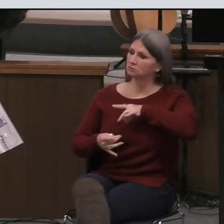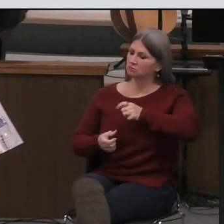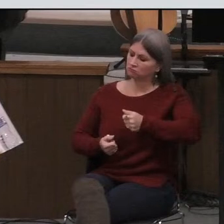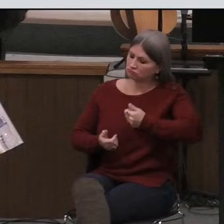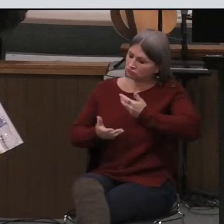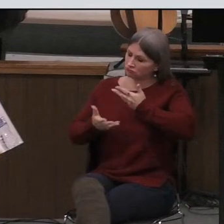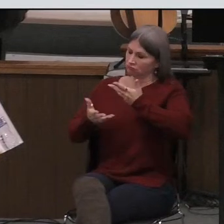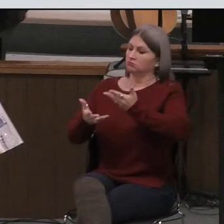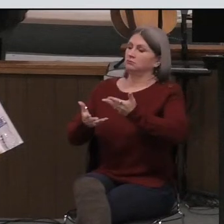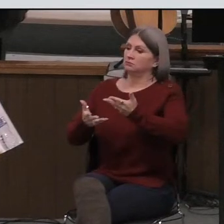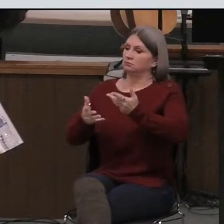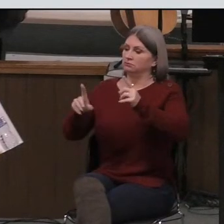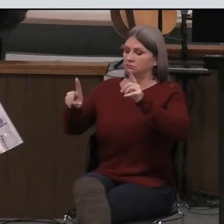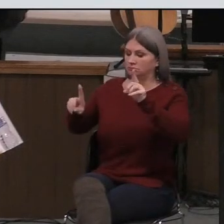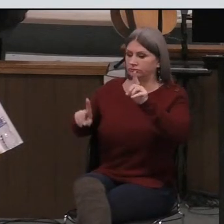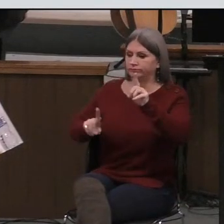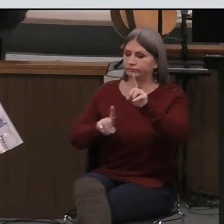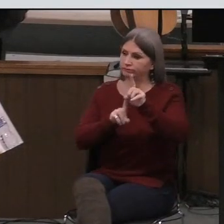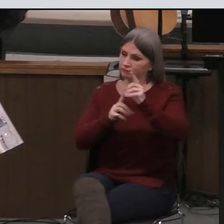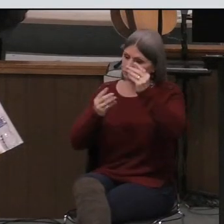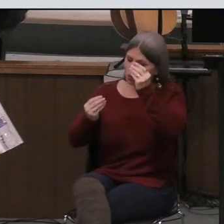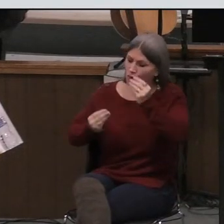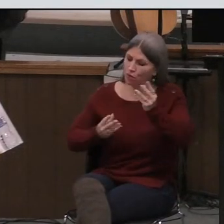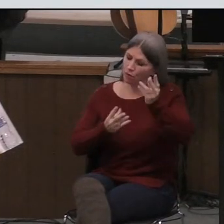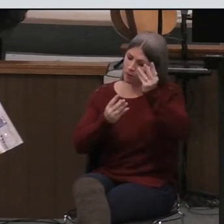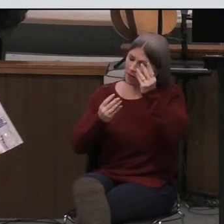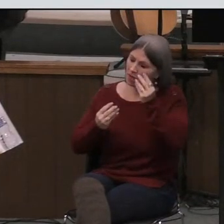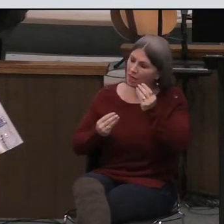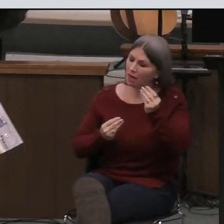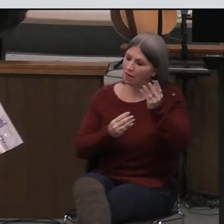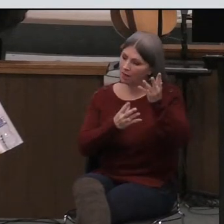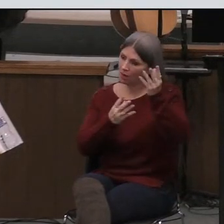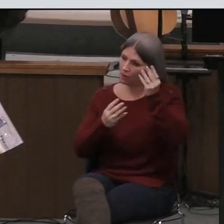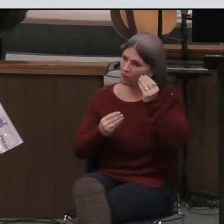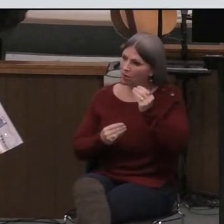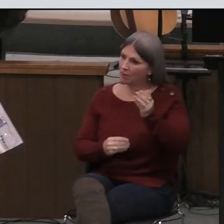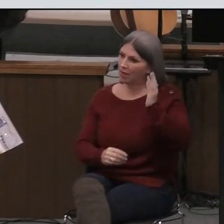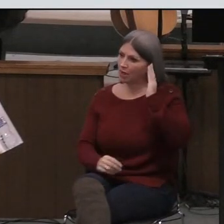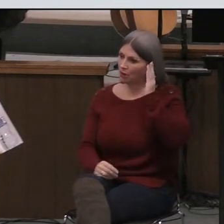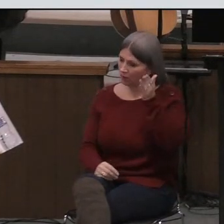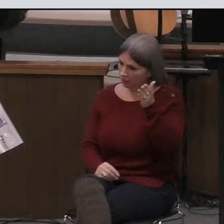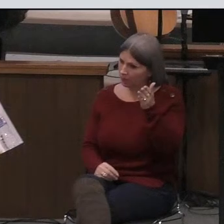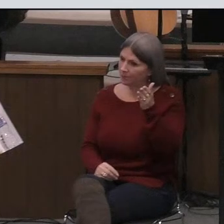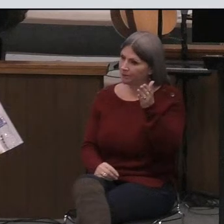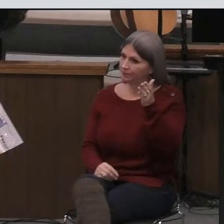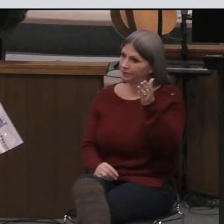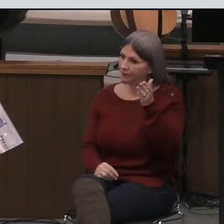you to walk in my statutes and be careful to obey my rules. Ezekiel's